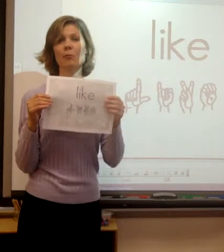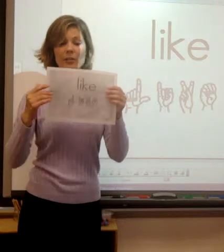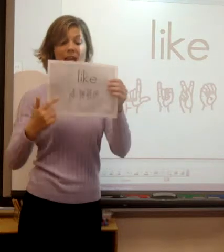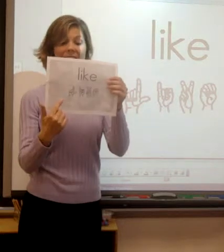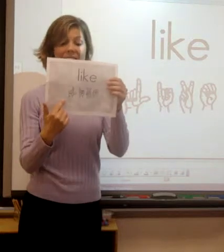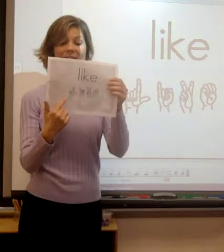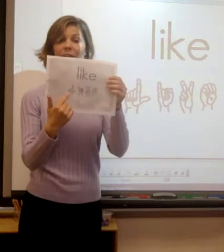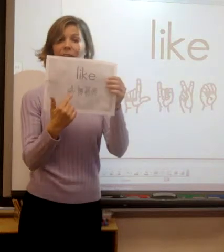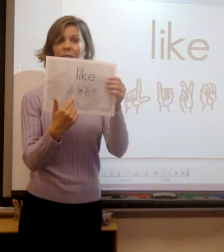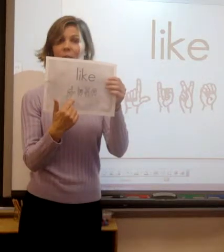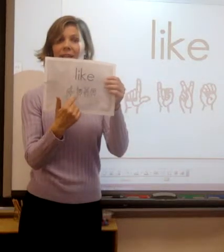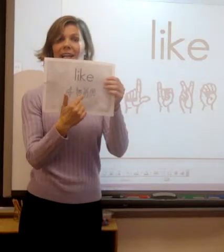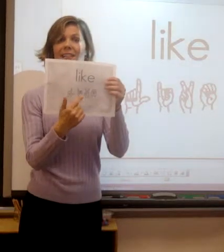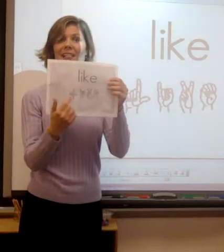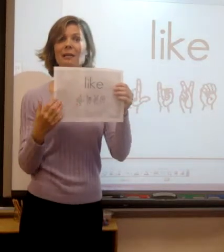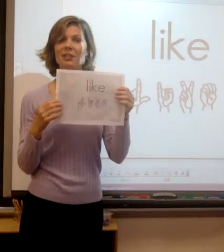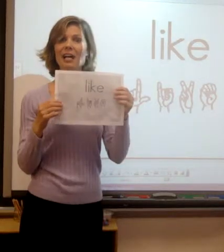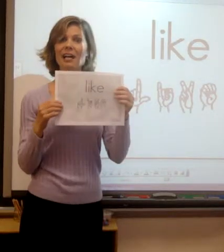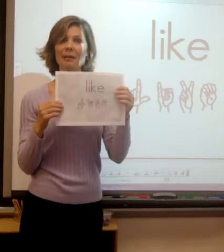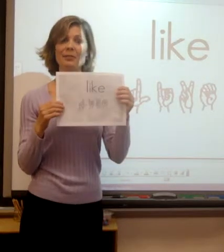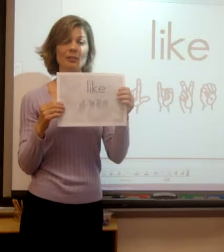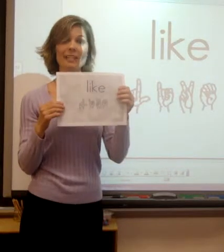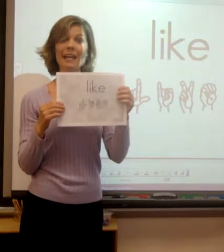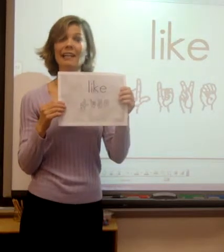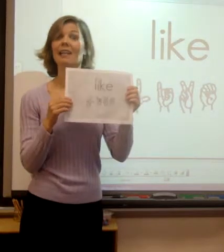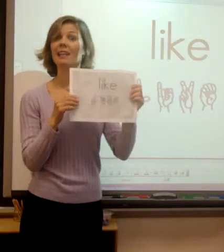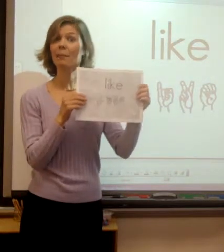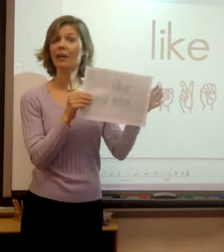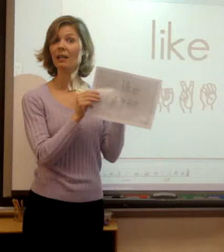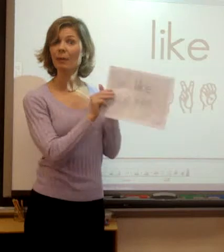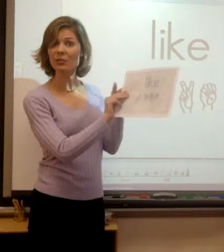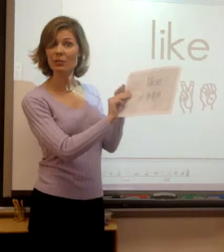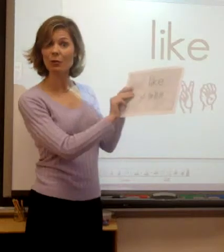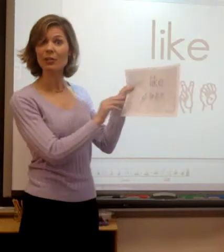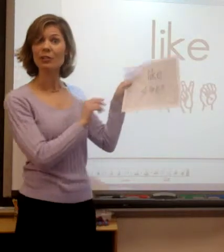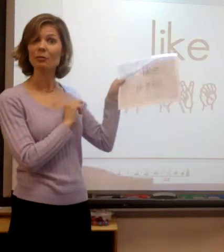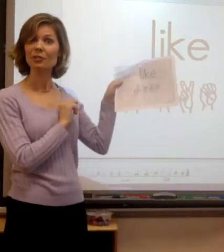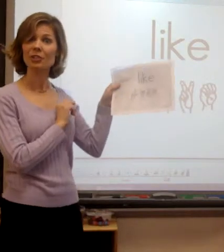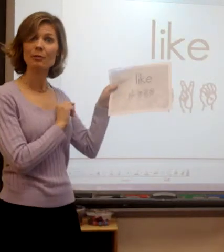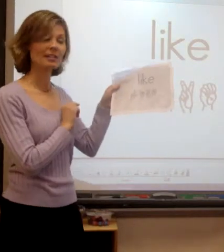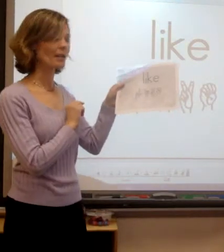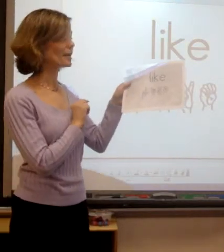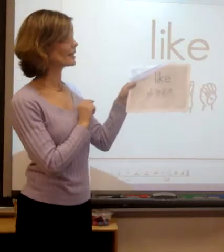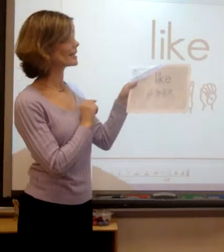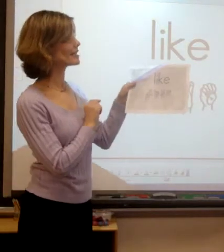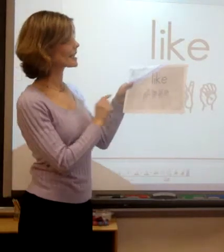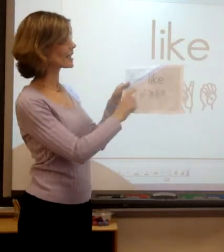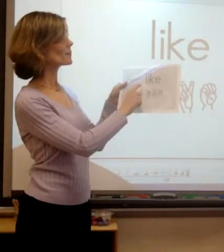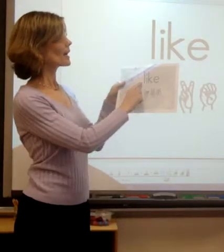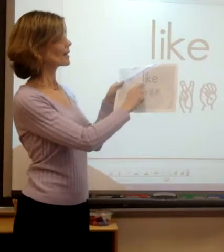word and finger spell it at the same time. So again, they might come up to the word and you would show it to them and they'd say